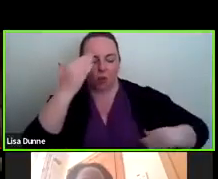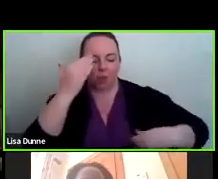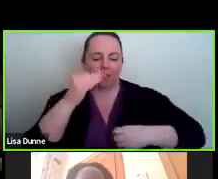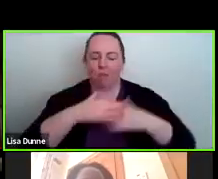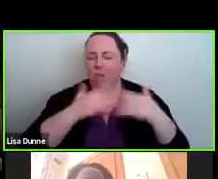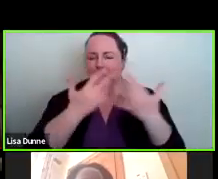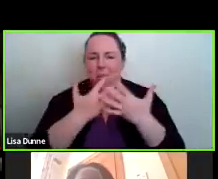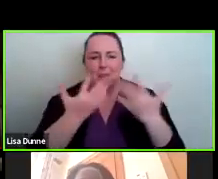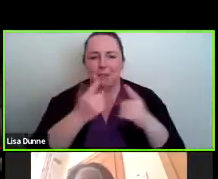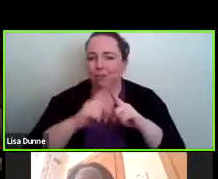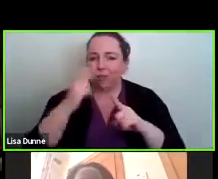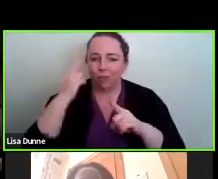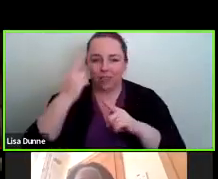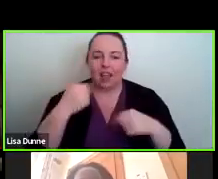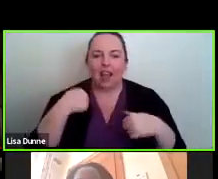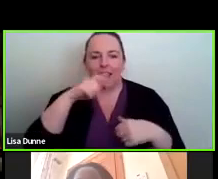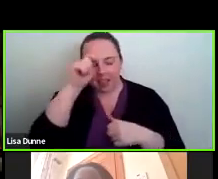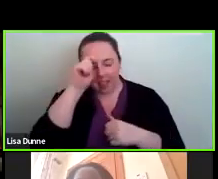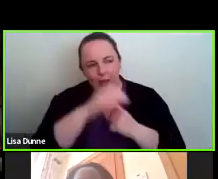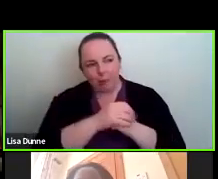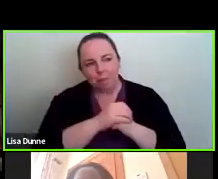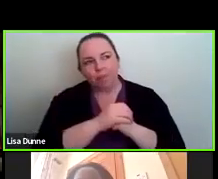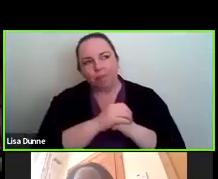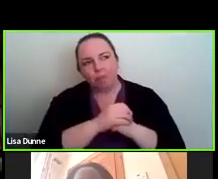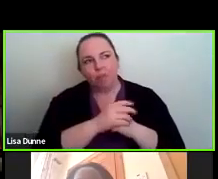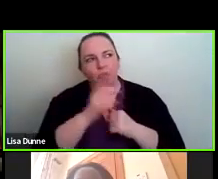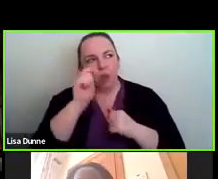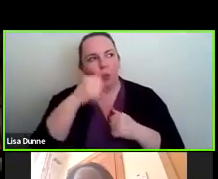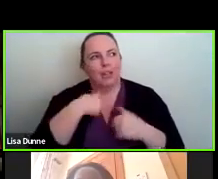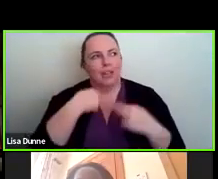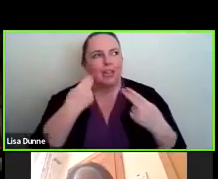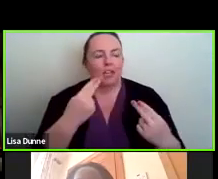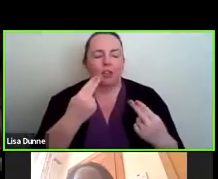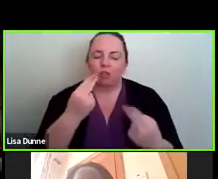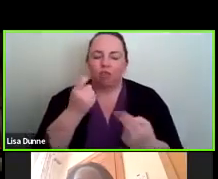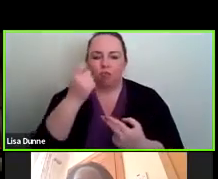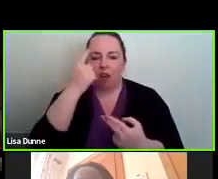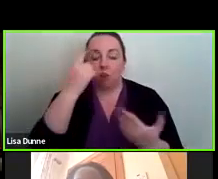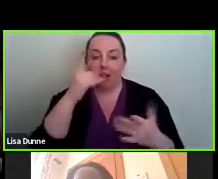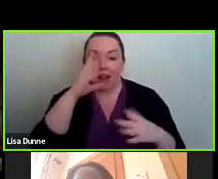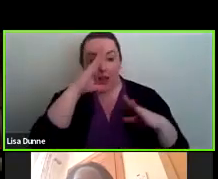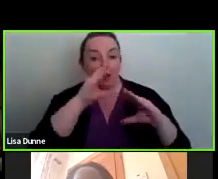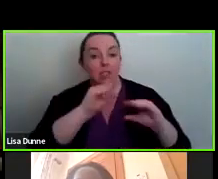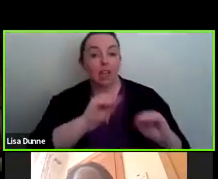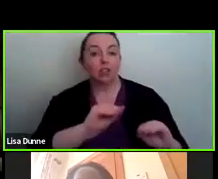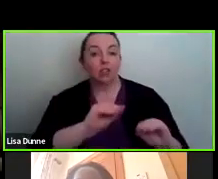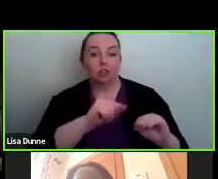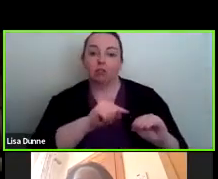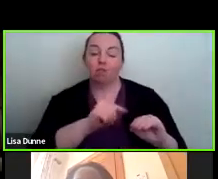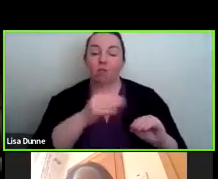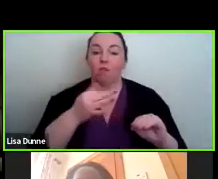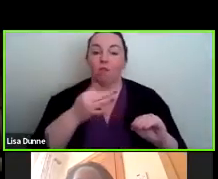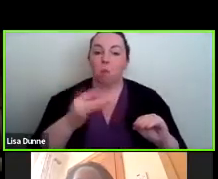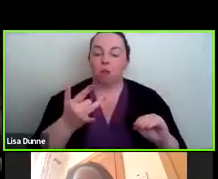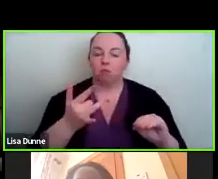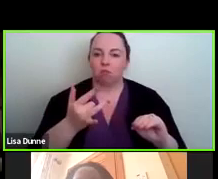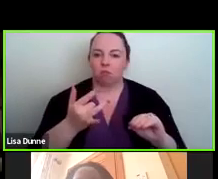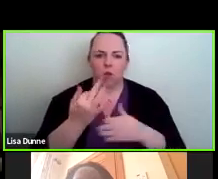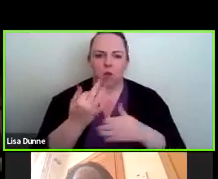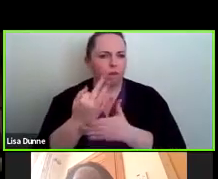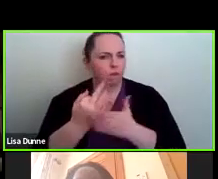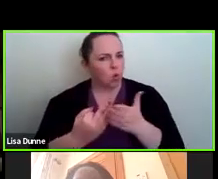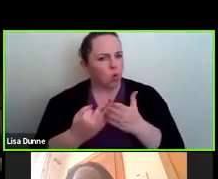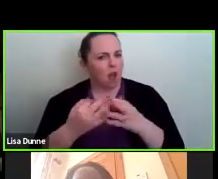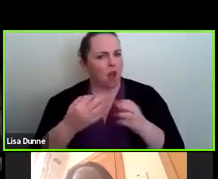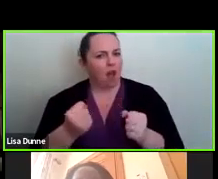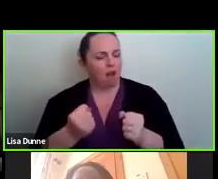many reasons. I suppose we need to realize that education came from an idea that was the privilege of the few, and it was the privilege of the